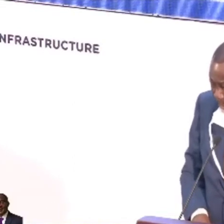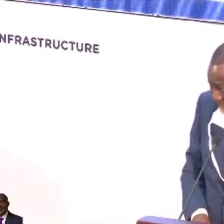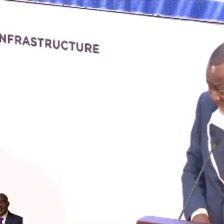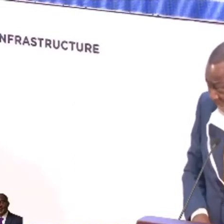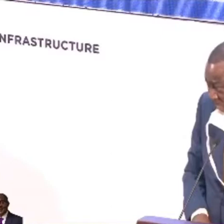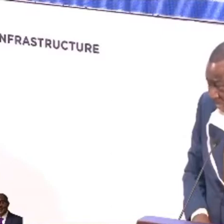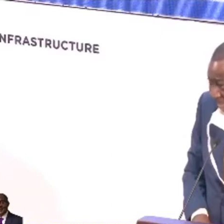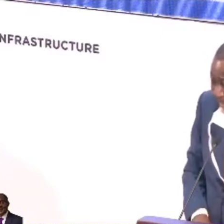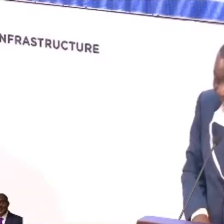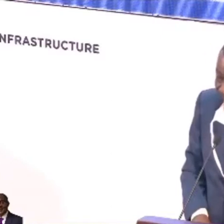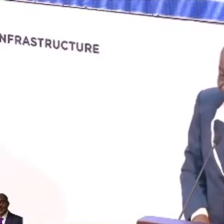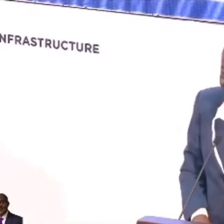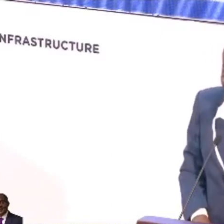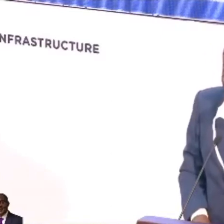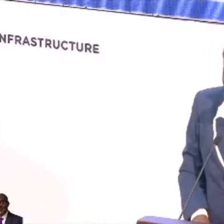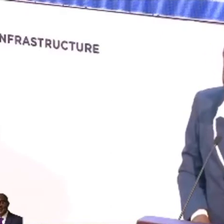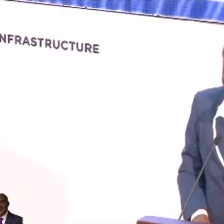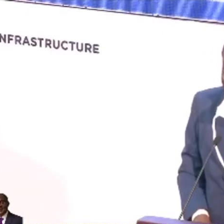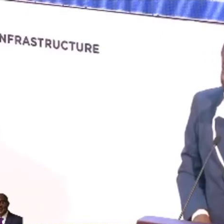people of Ghana.